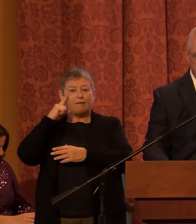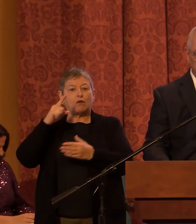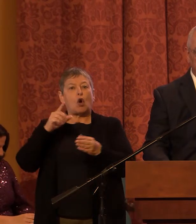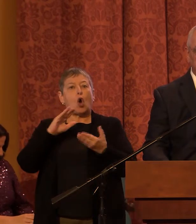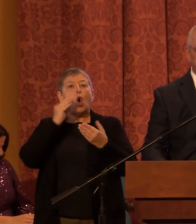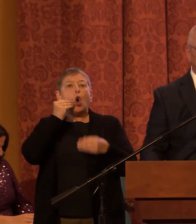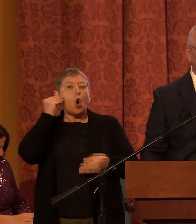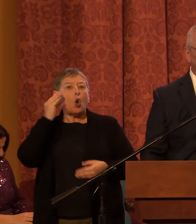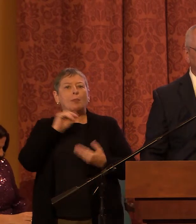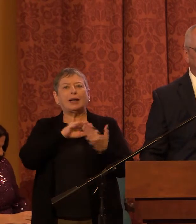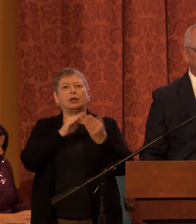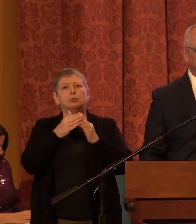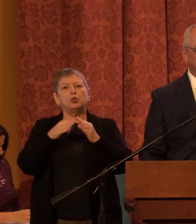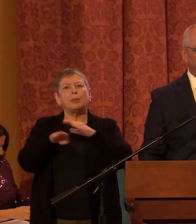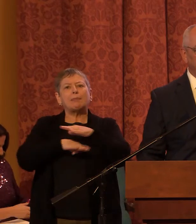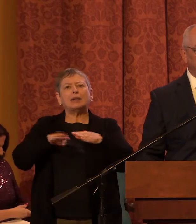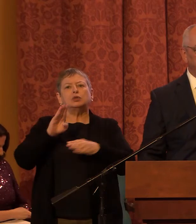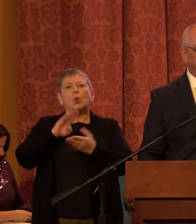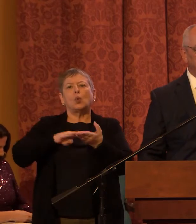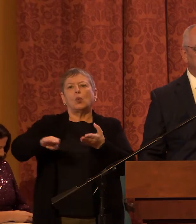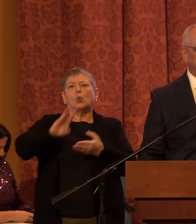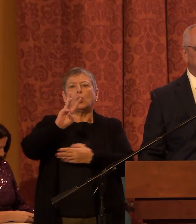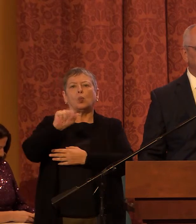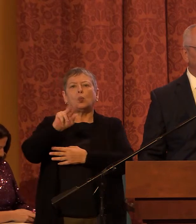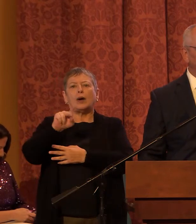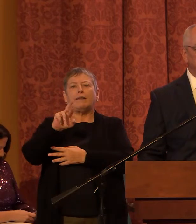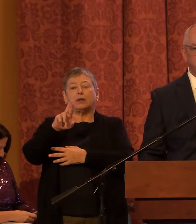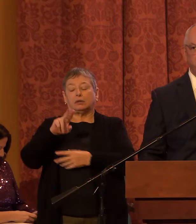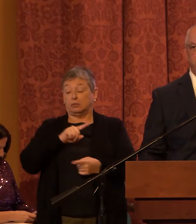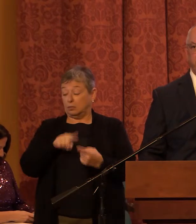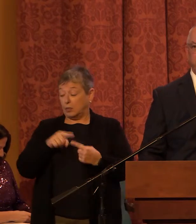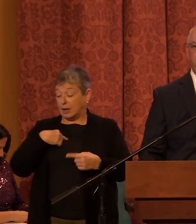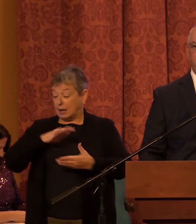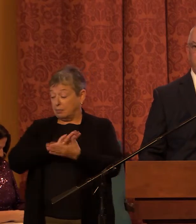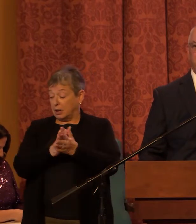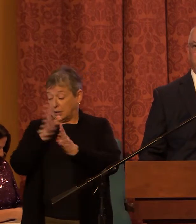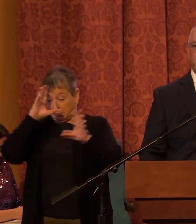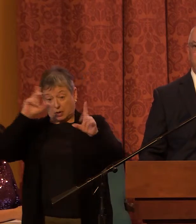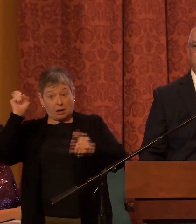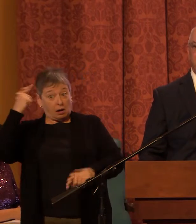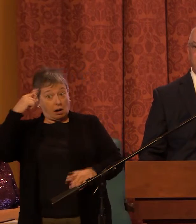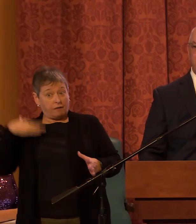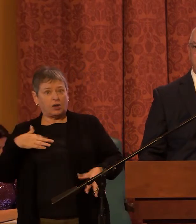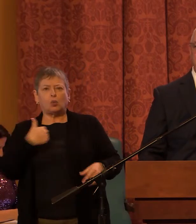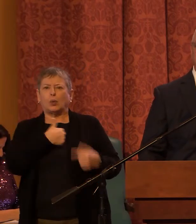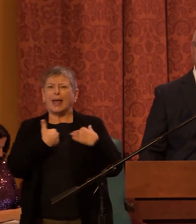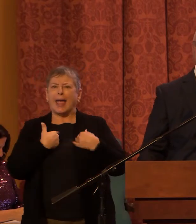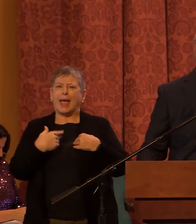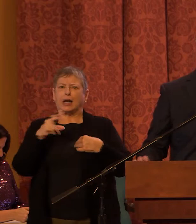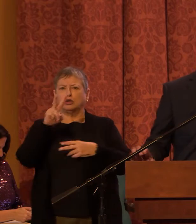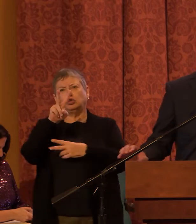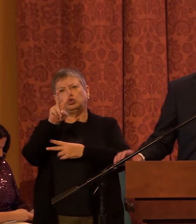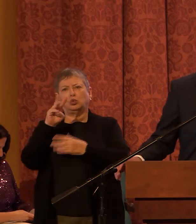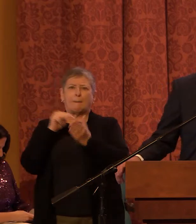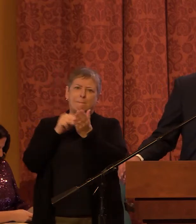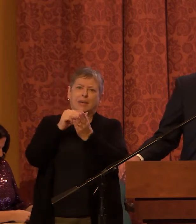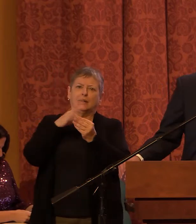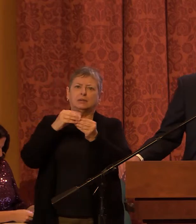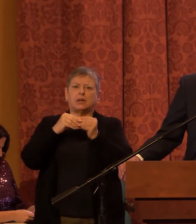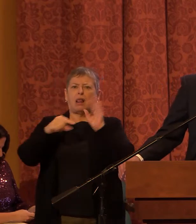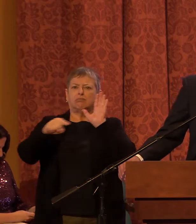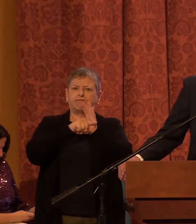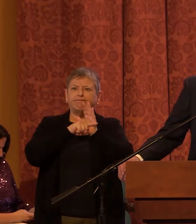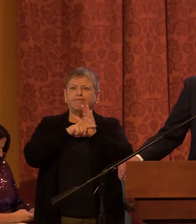waivers. You know, when I became governor, we had a $2 billion deficit, and a lot of people were looking for